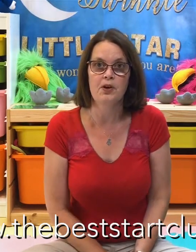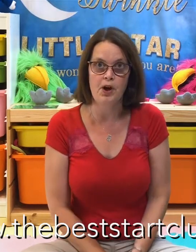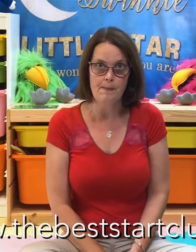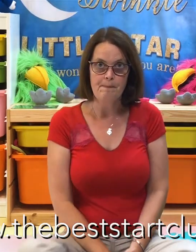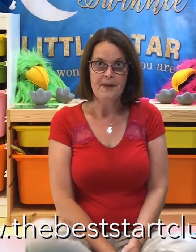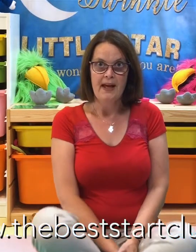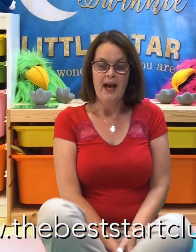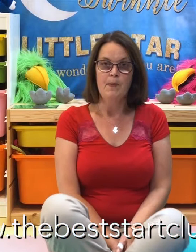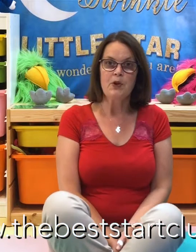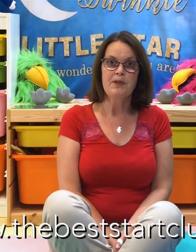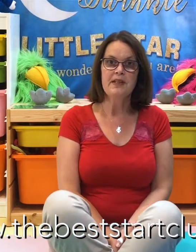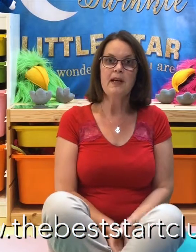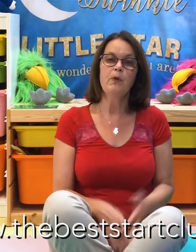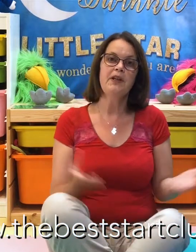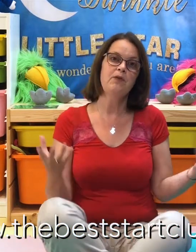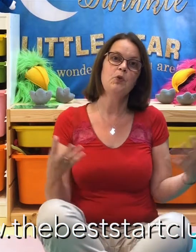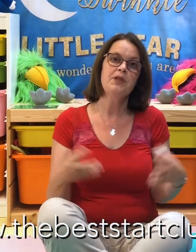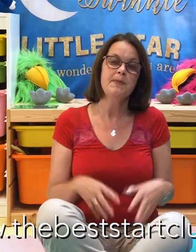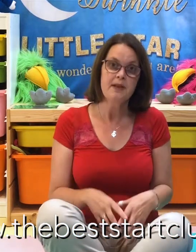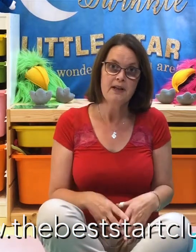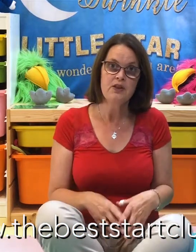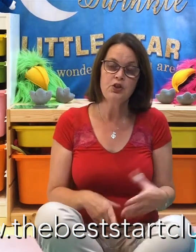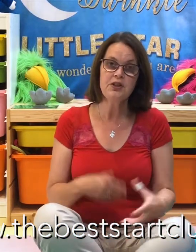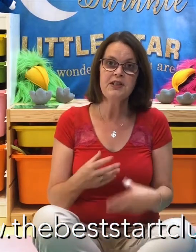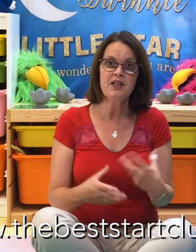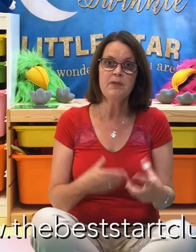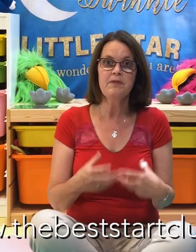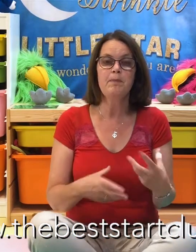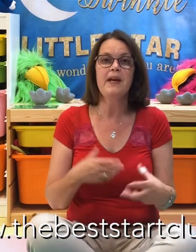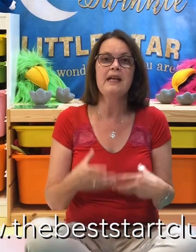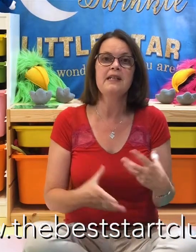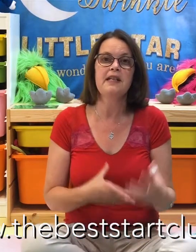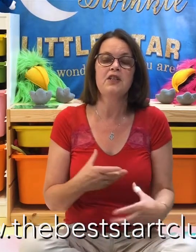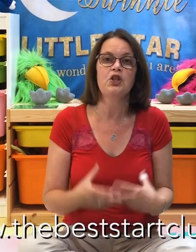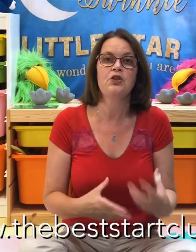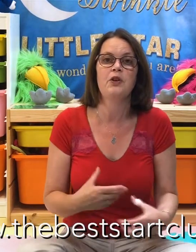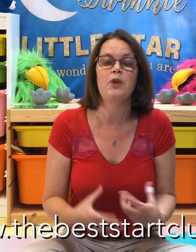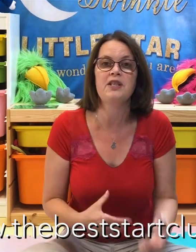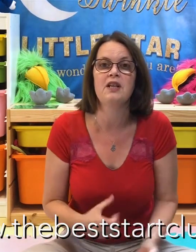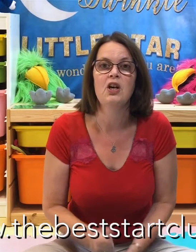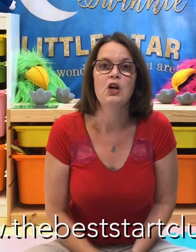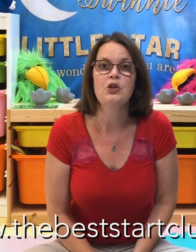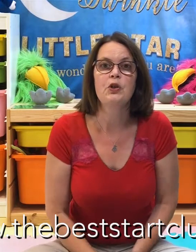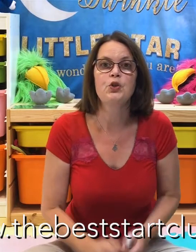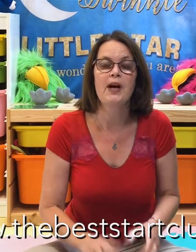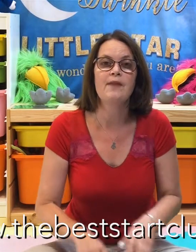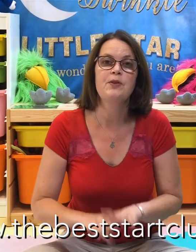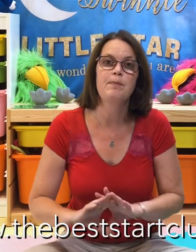www.thebeststartclub.com. So today I'm going to give you some signs just to get a bit of a basic dictionary ready so that you have some